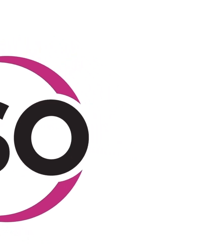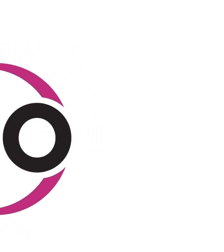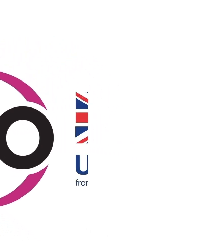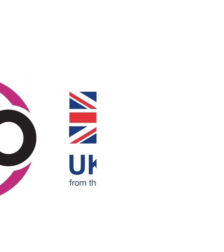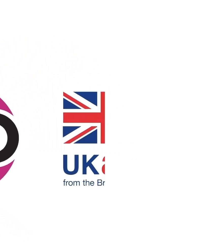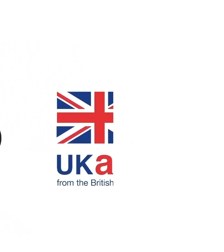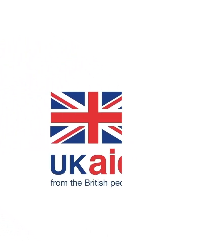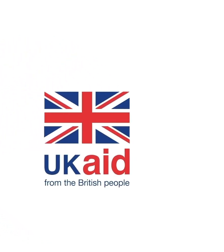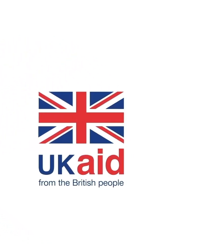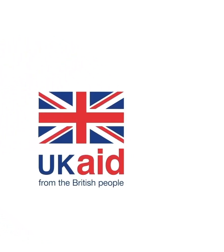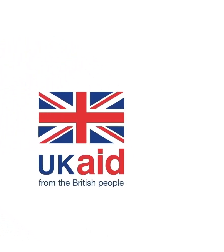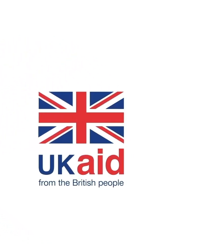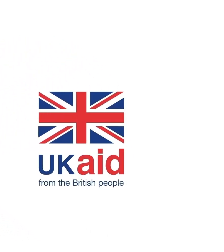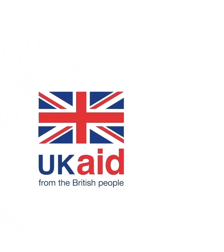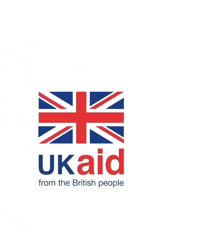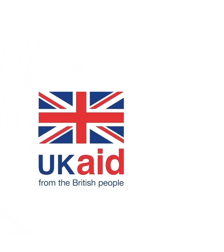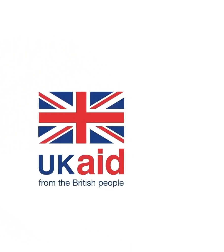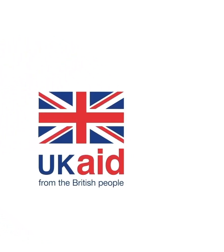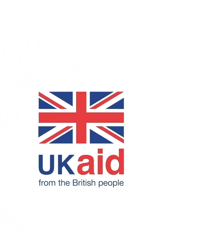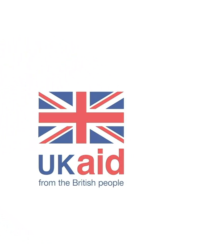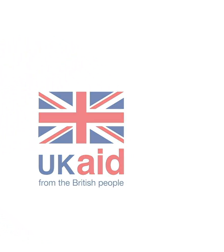VSO. UK, 8.